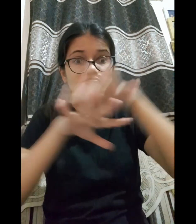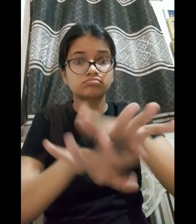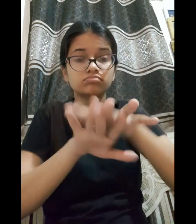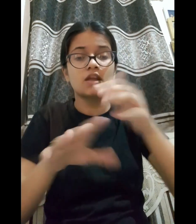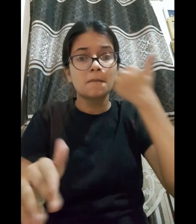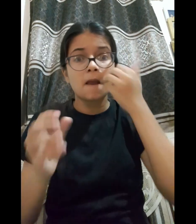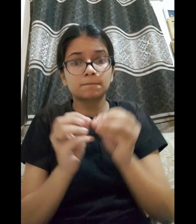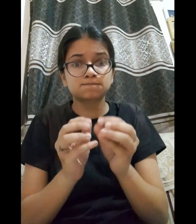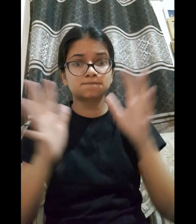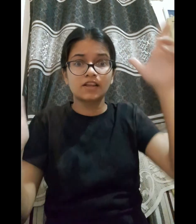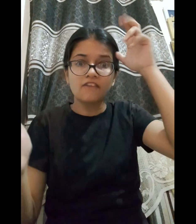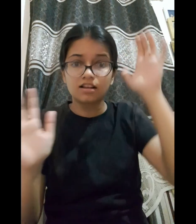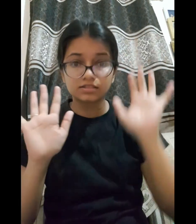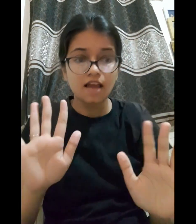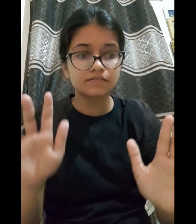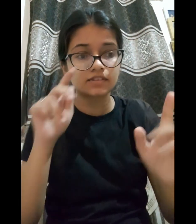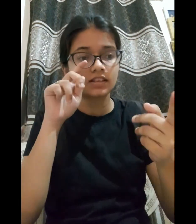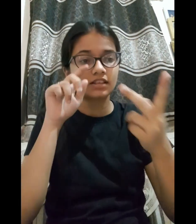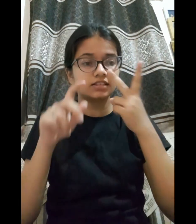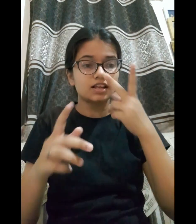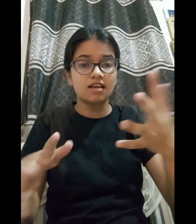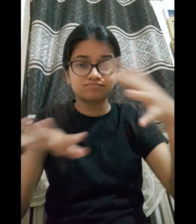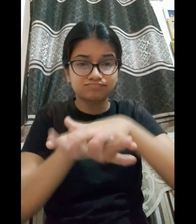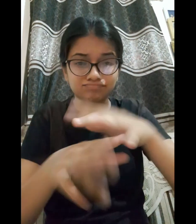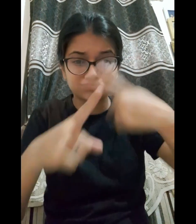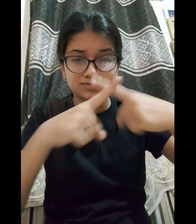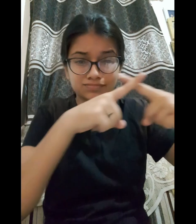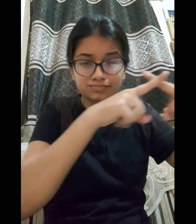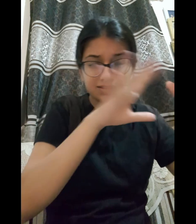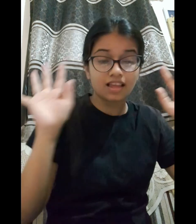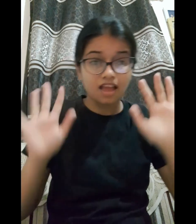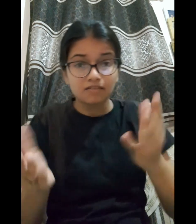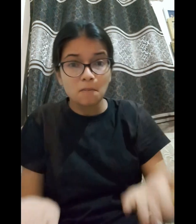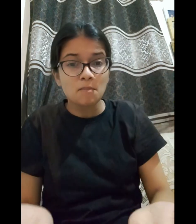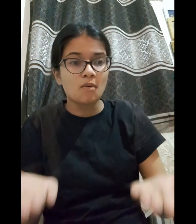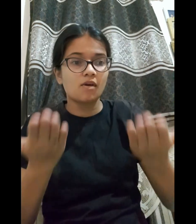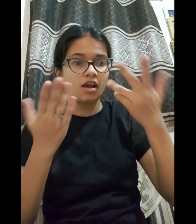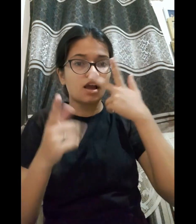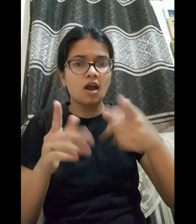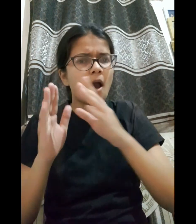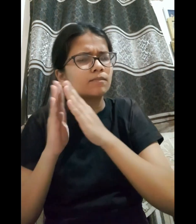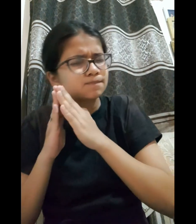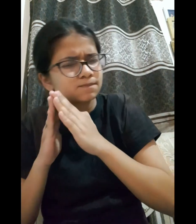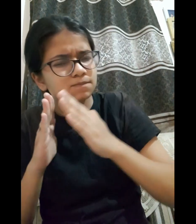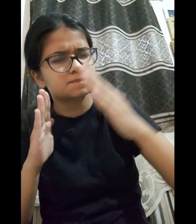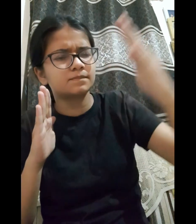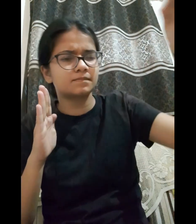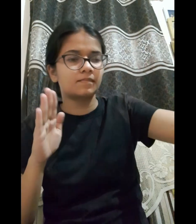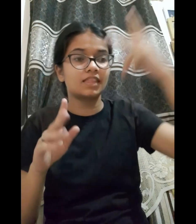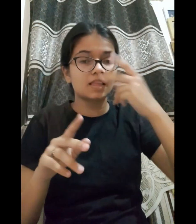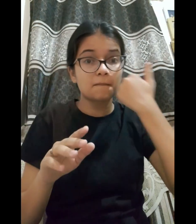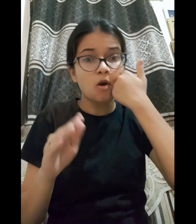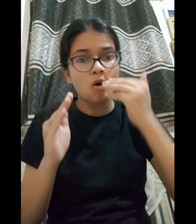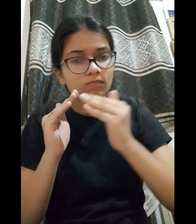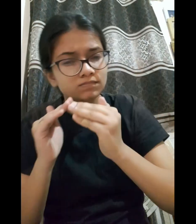being attacked by the antibodies, it is still multiplying. And this multiplication phase will be prolonged. Your disease will